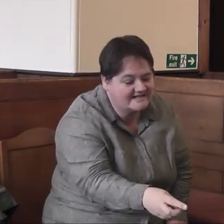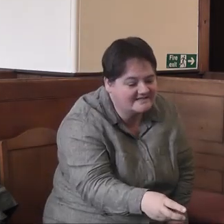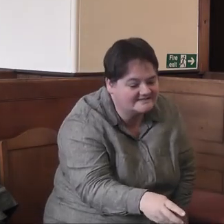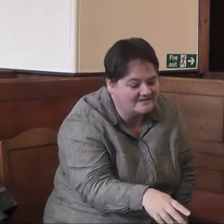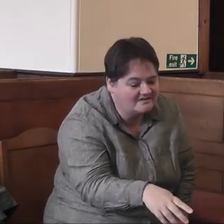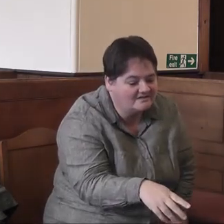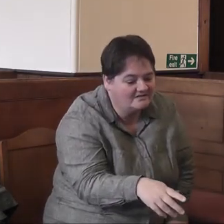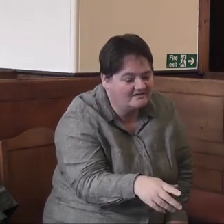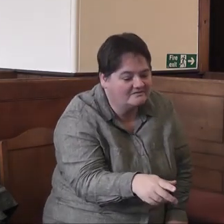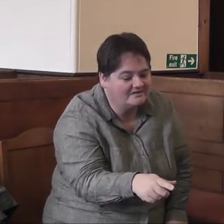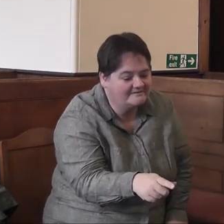says, you know,